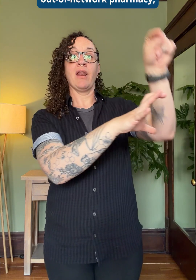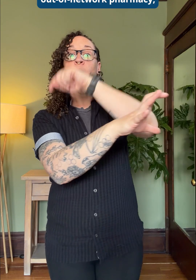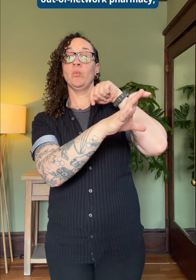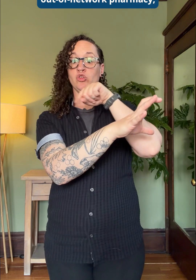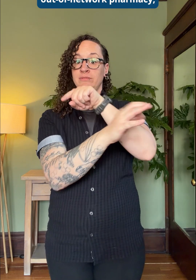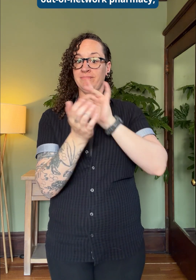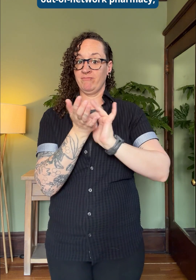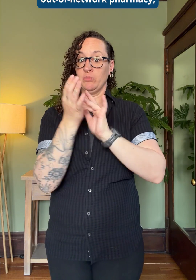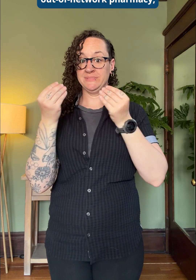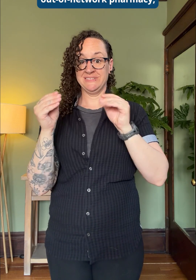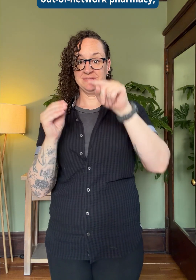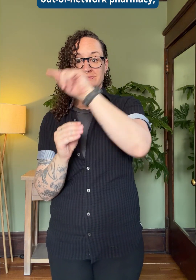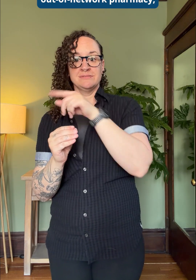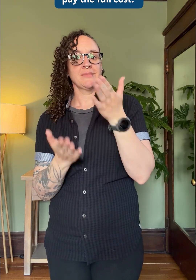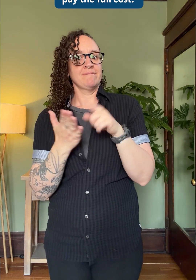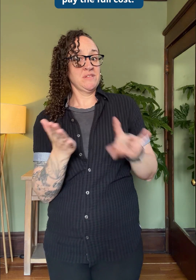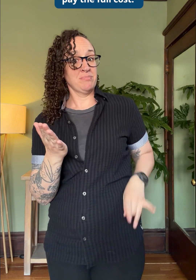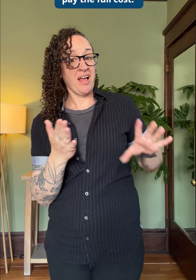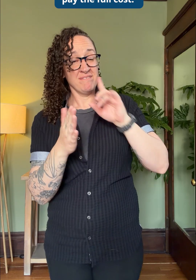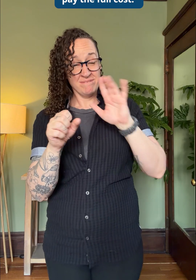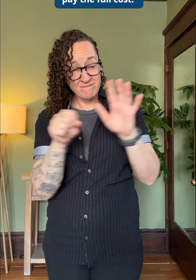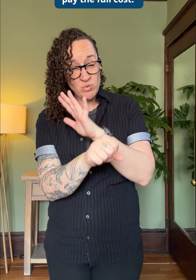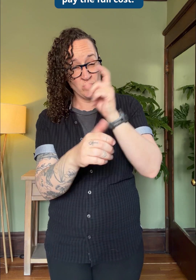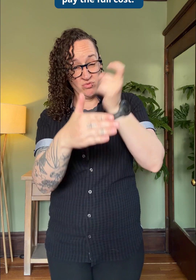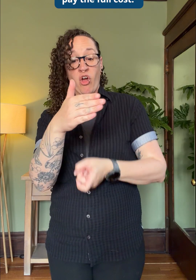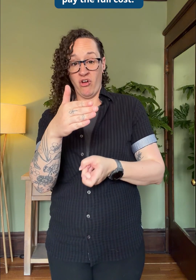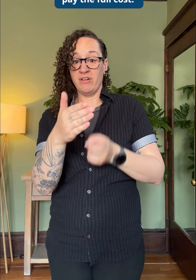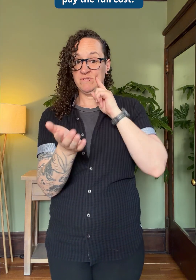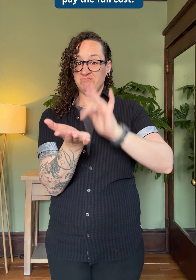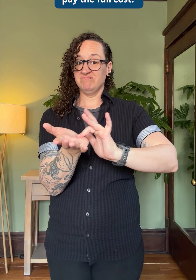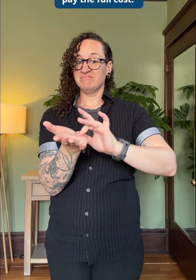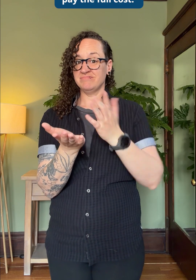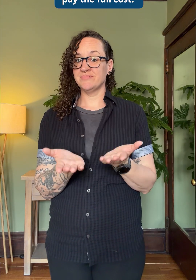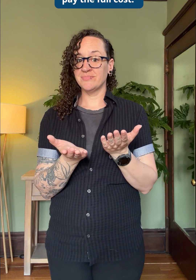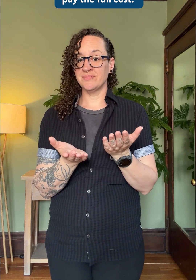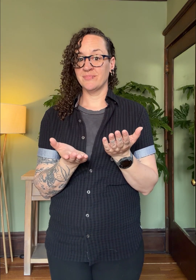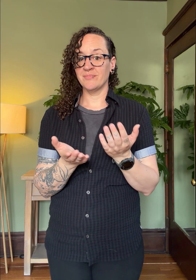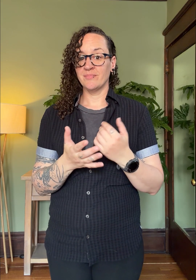If you use an out-of-network pharmacy, you might have to pay the full cost.